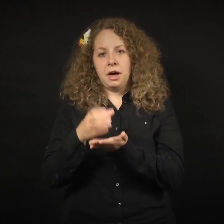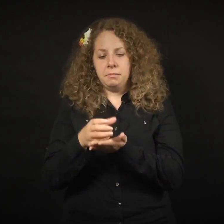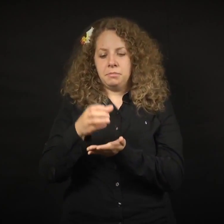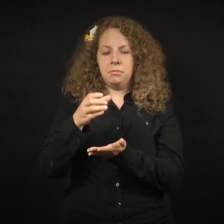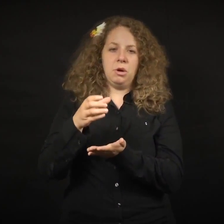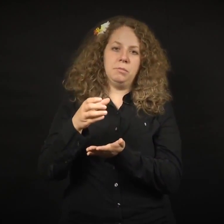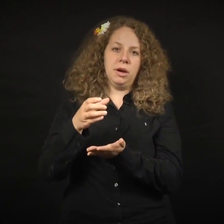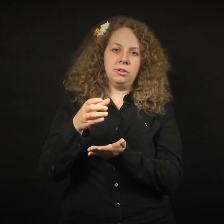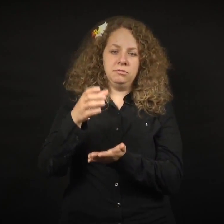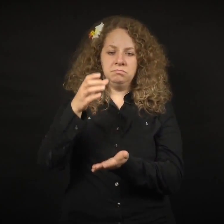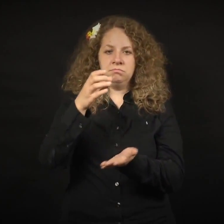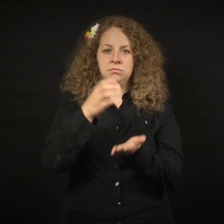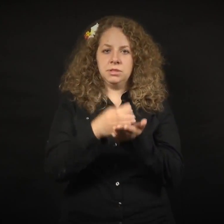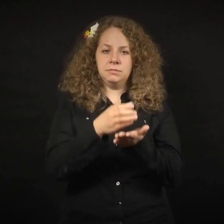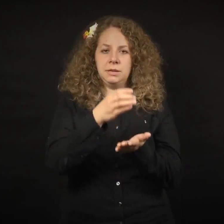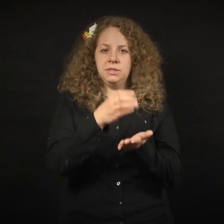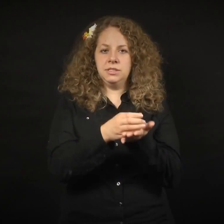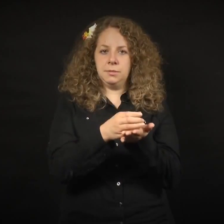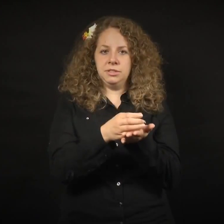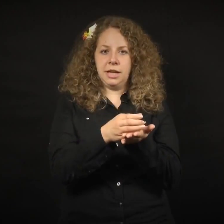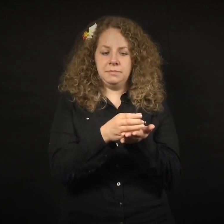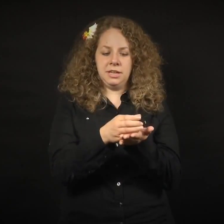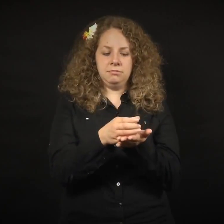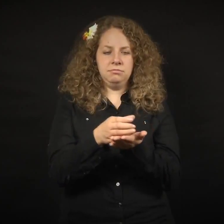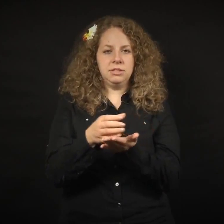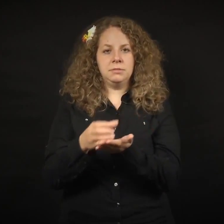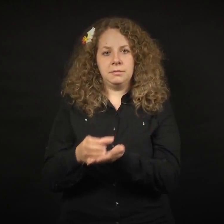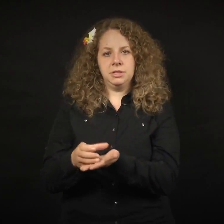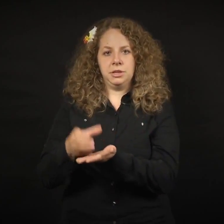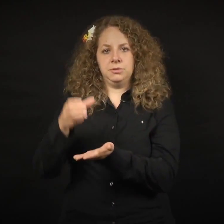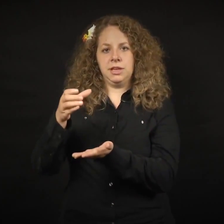cup or a bottle. Sometimes it's double tap down, sometimes it goes up.